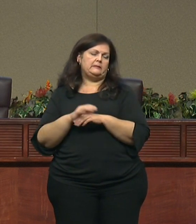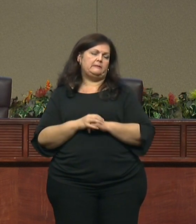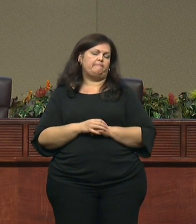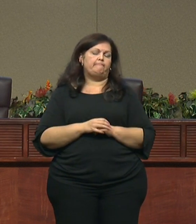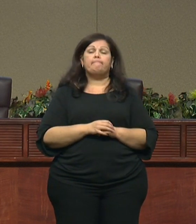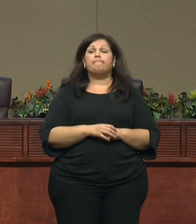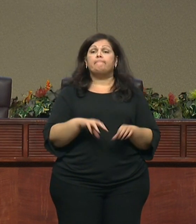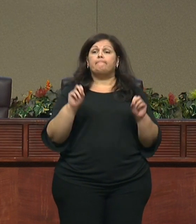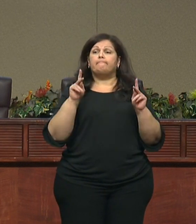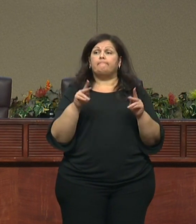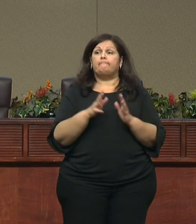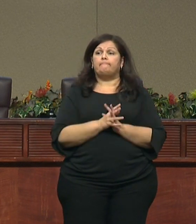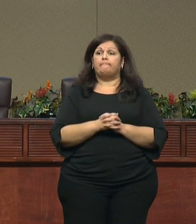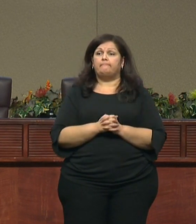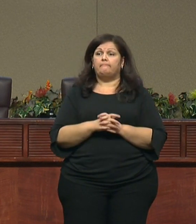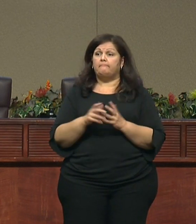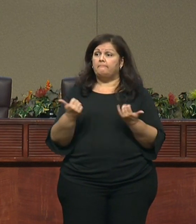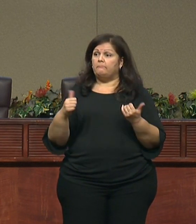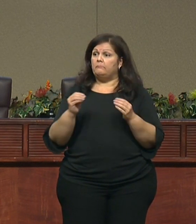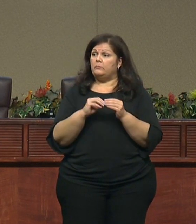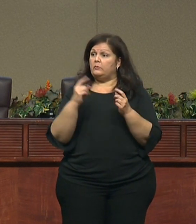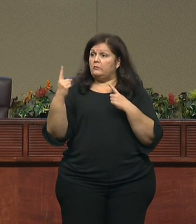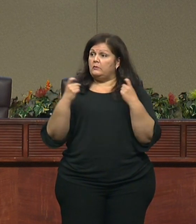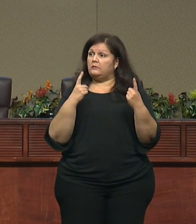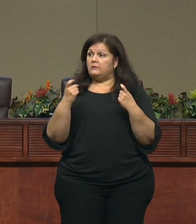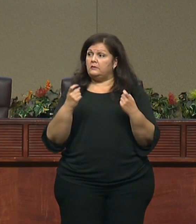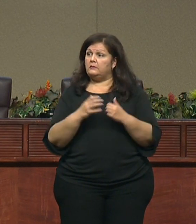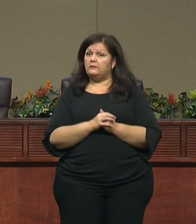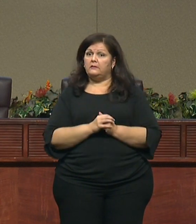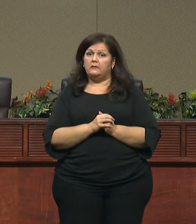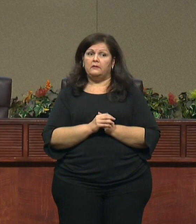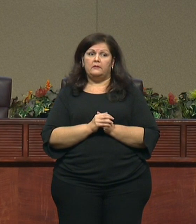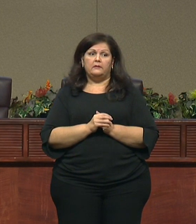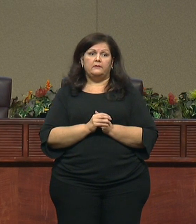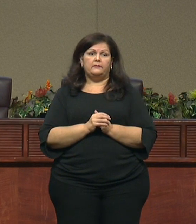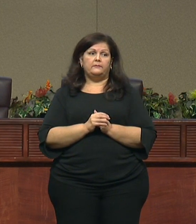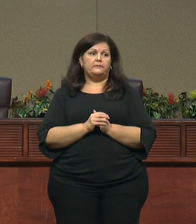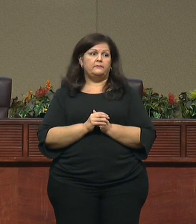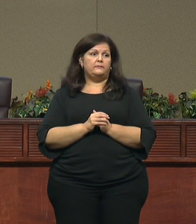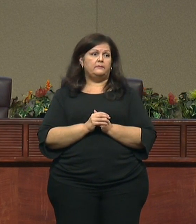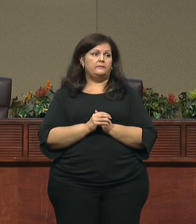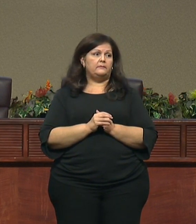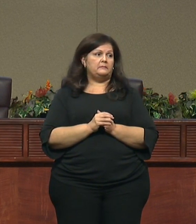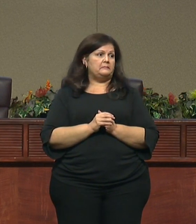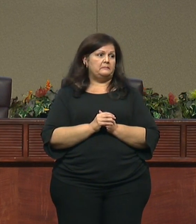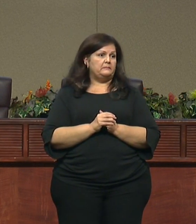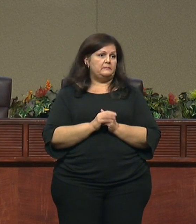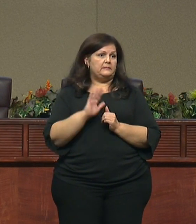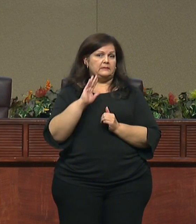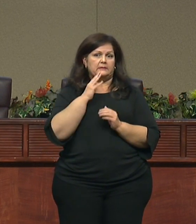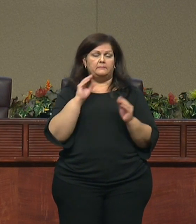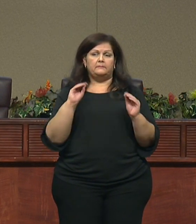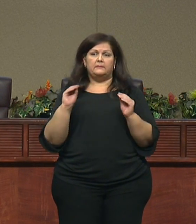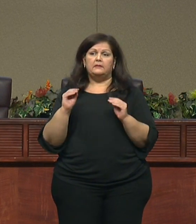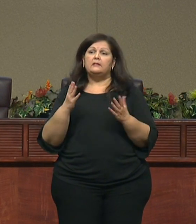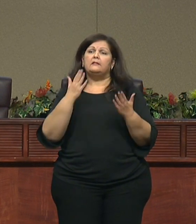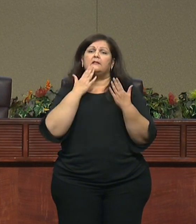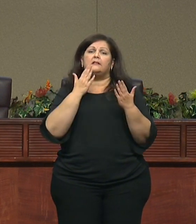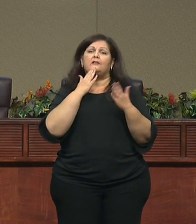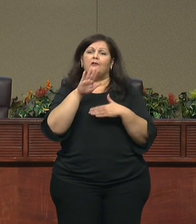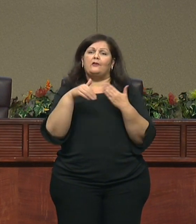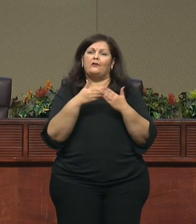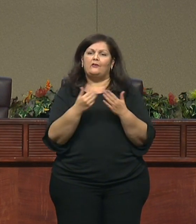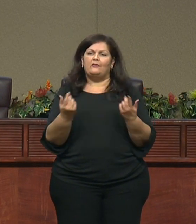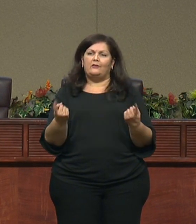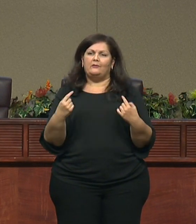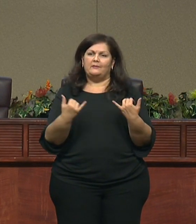Okay. Are there any other questions? Right, I don't see any. So thank you all for joining